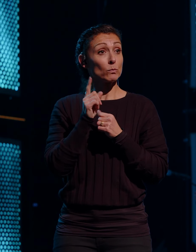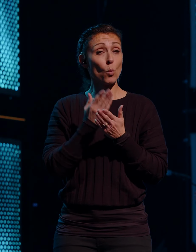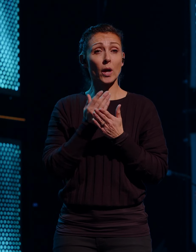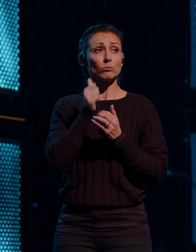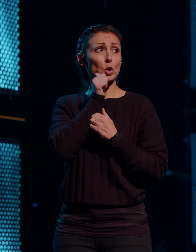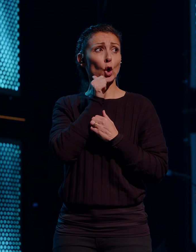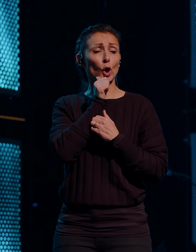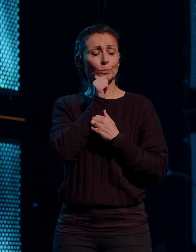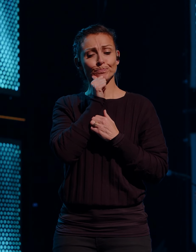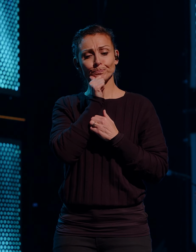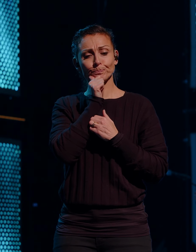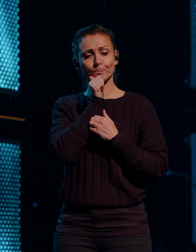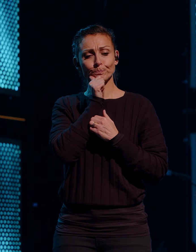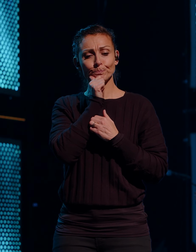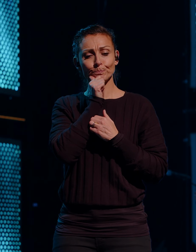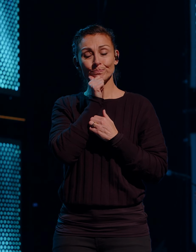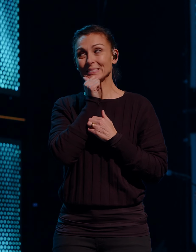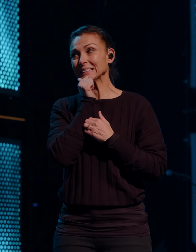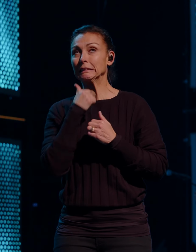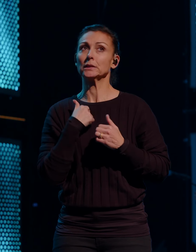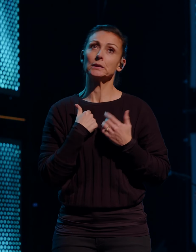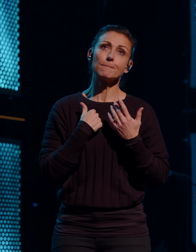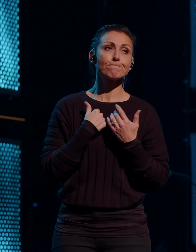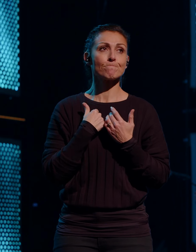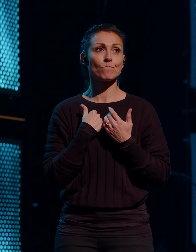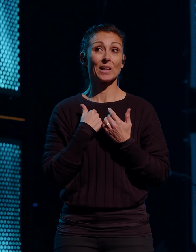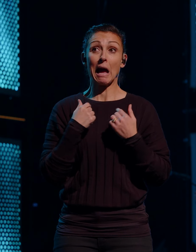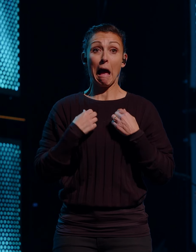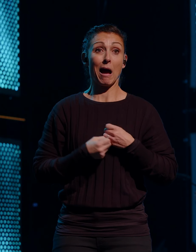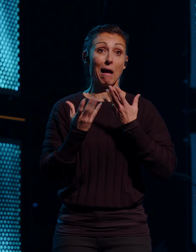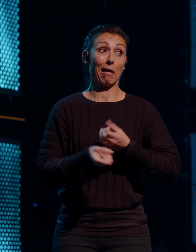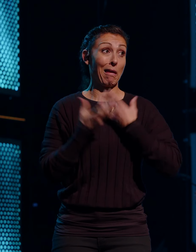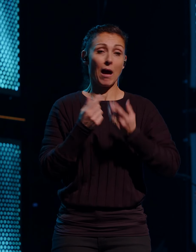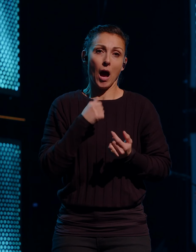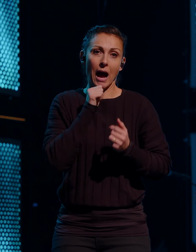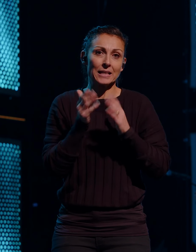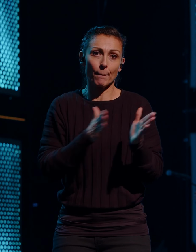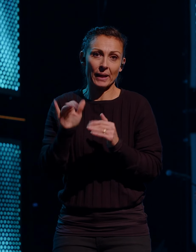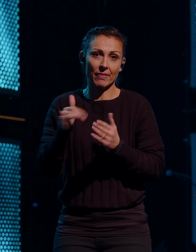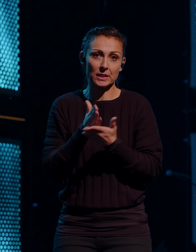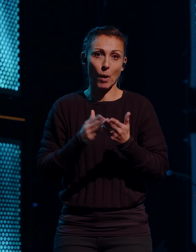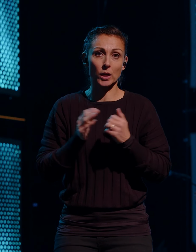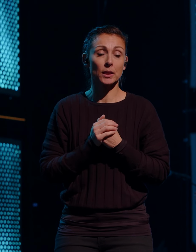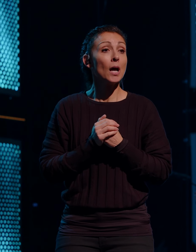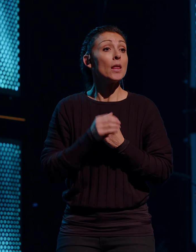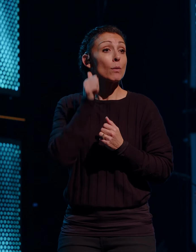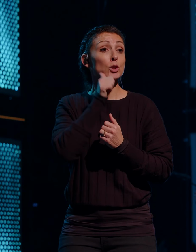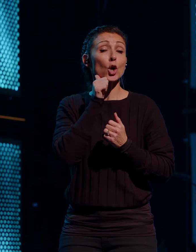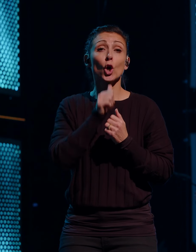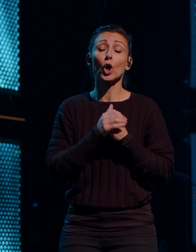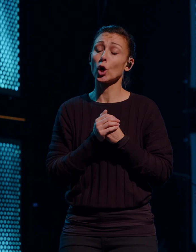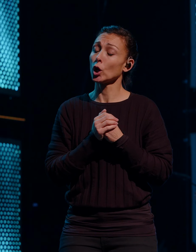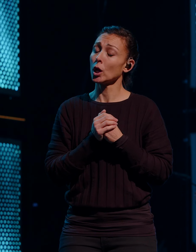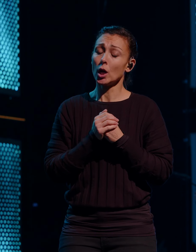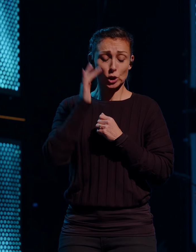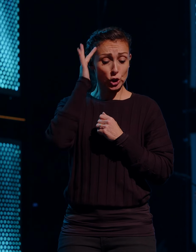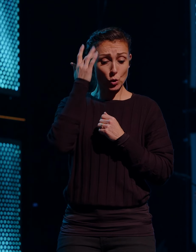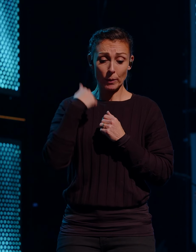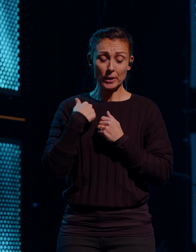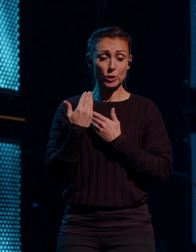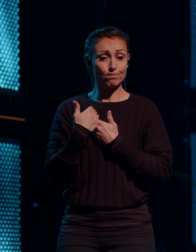a hard time. I didn't even plan on saying this, but it's just happening right now. I kicked her out of our youth group. She bugged